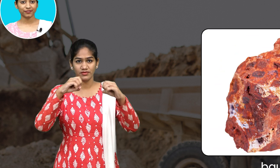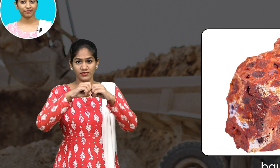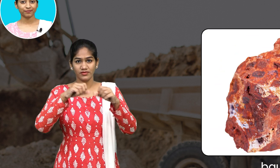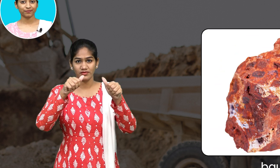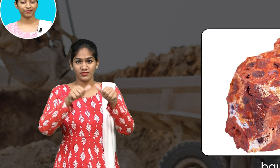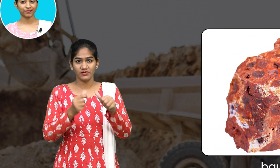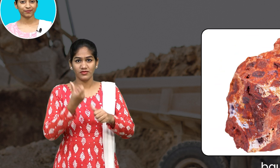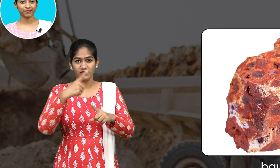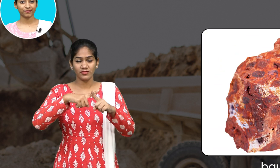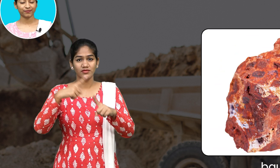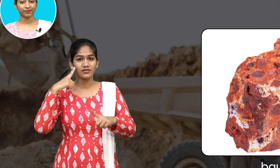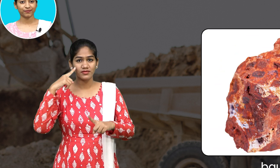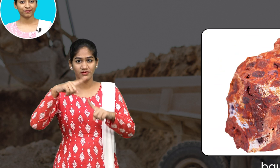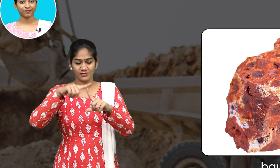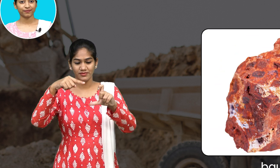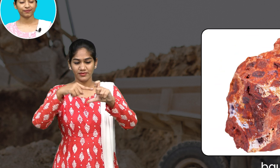bauxite